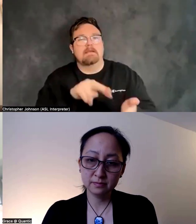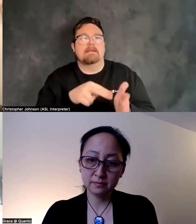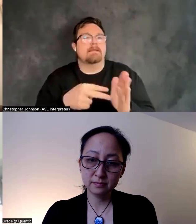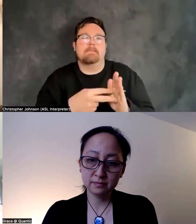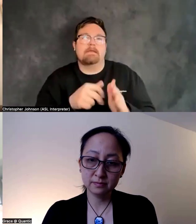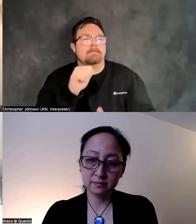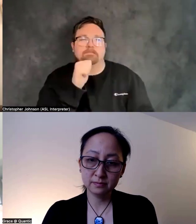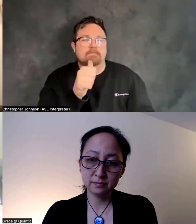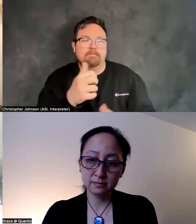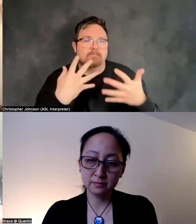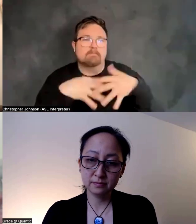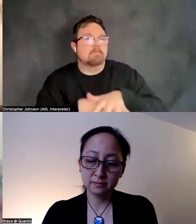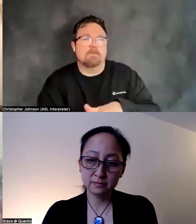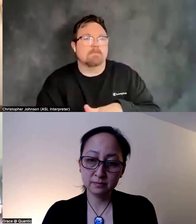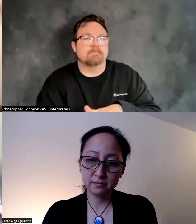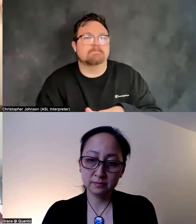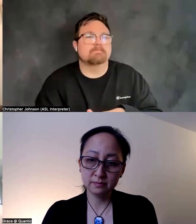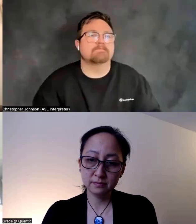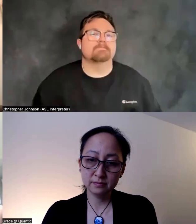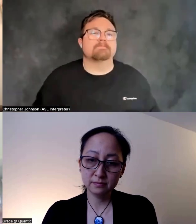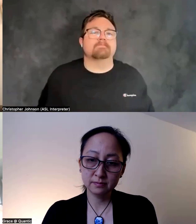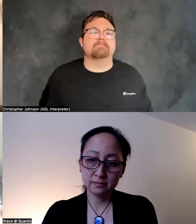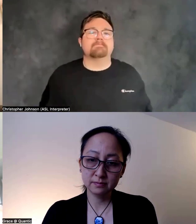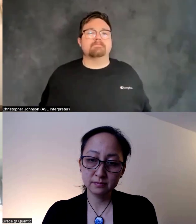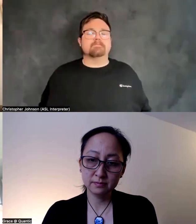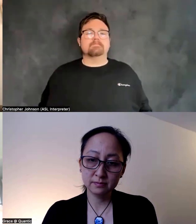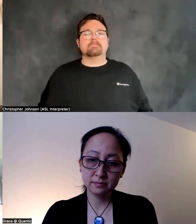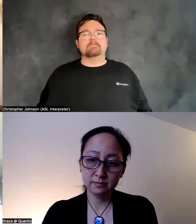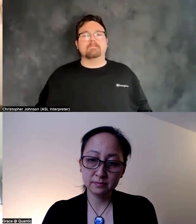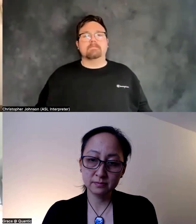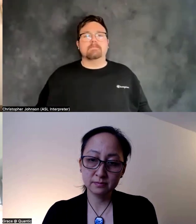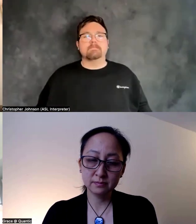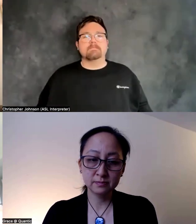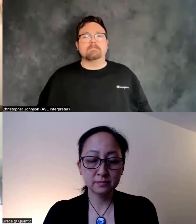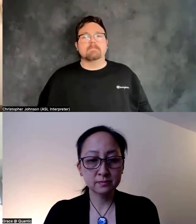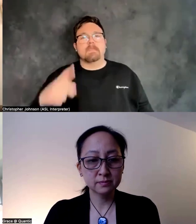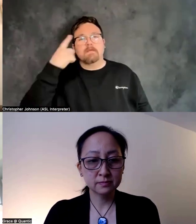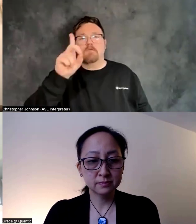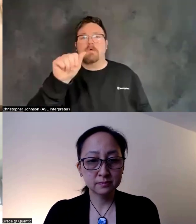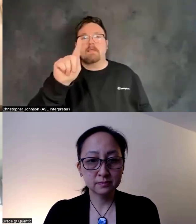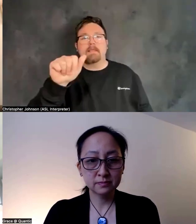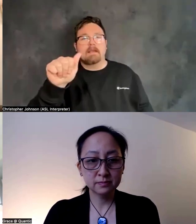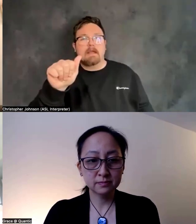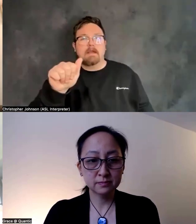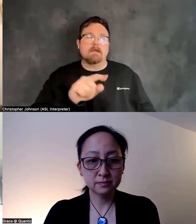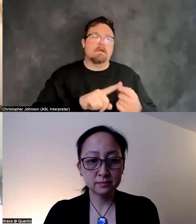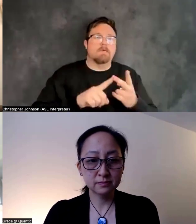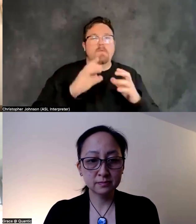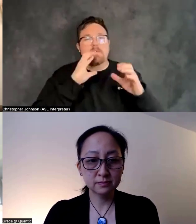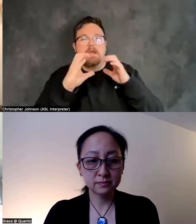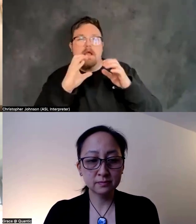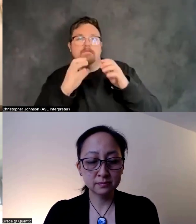for that data or that conversation to hold true, everybody in the room should agree to